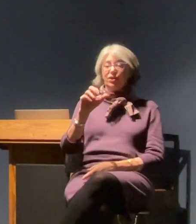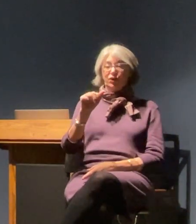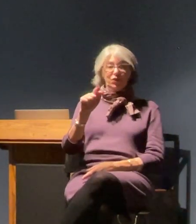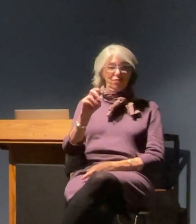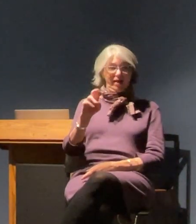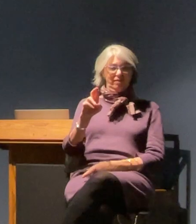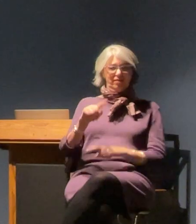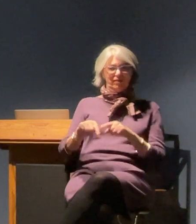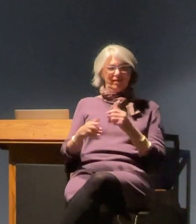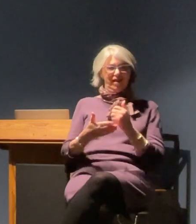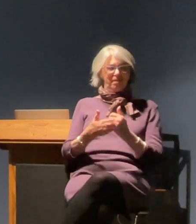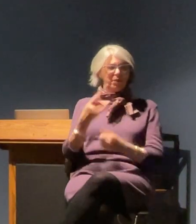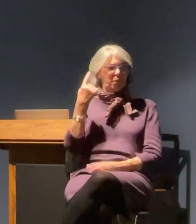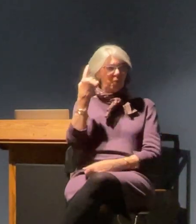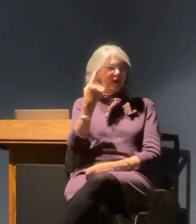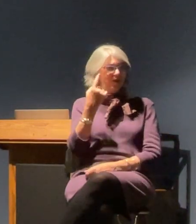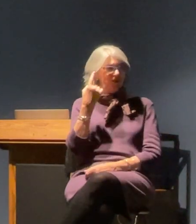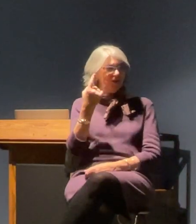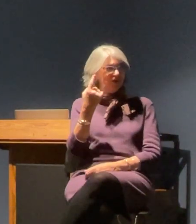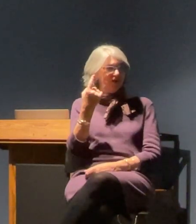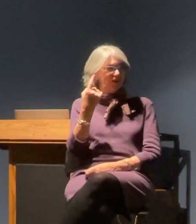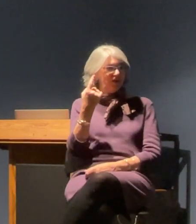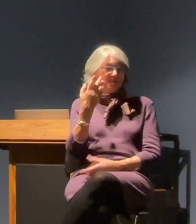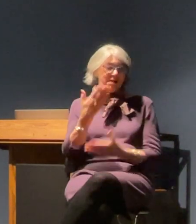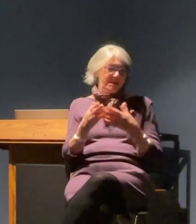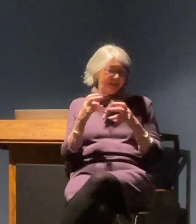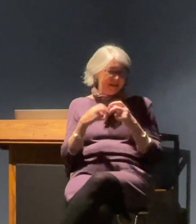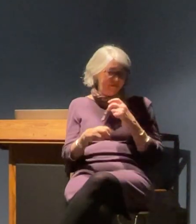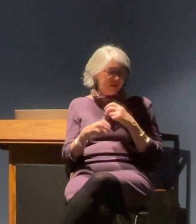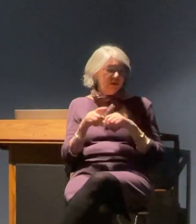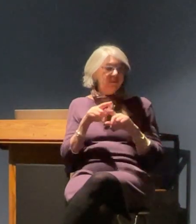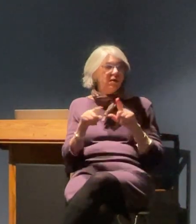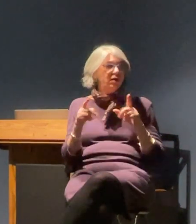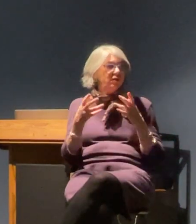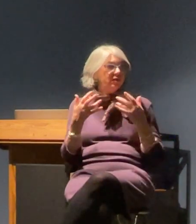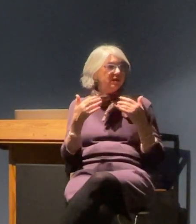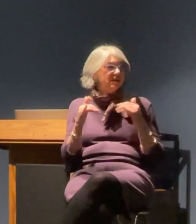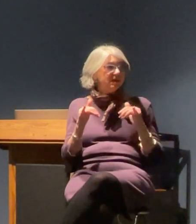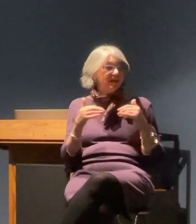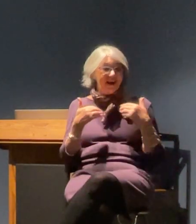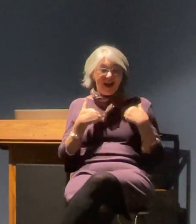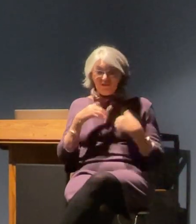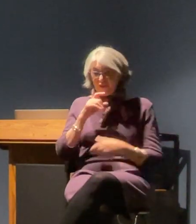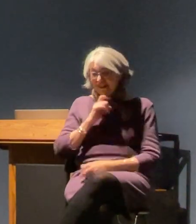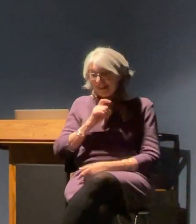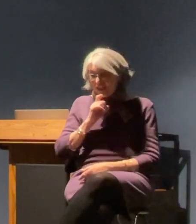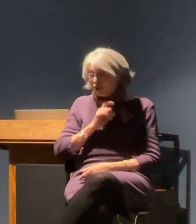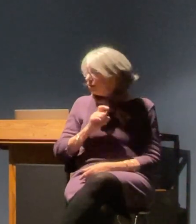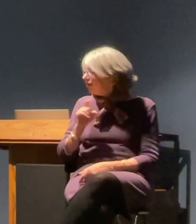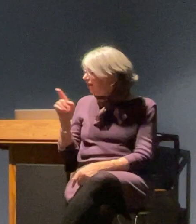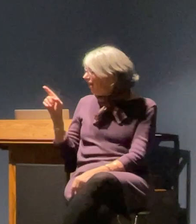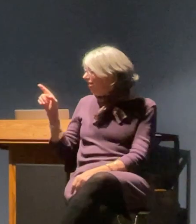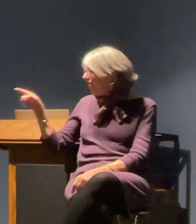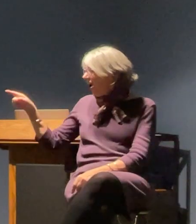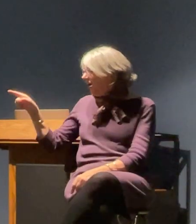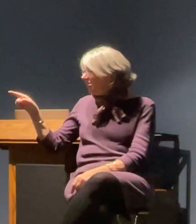wondering, and I realize this might be difficult, but do you still have your sneakers? Oh, those?